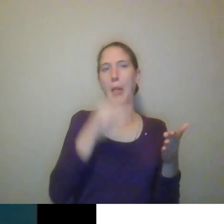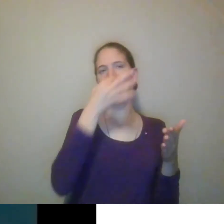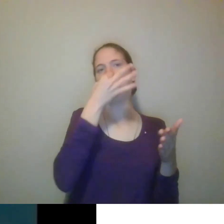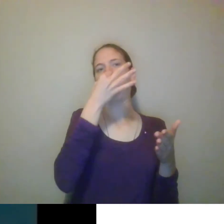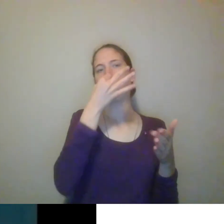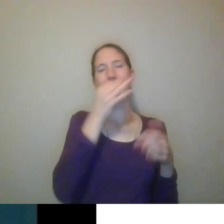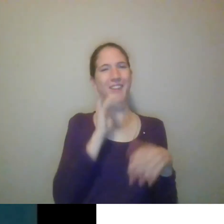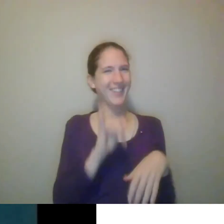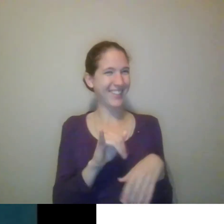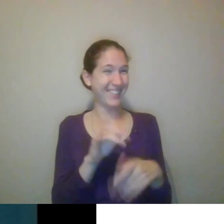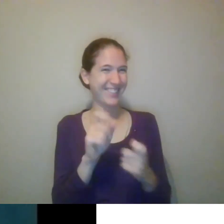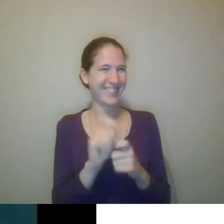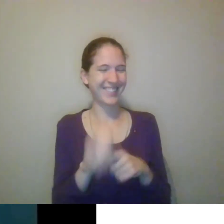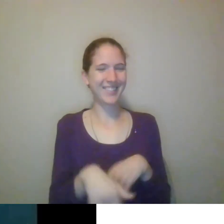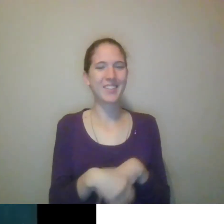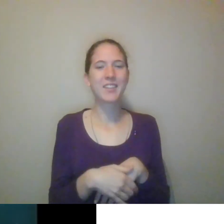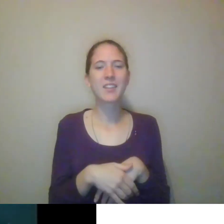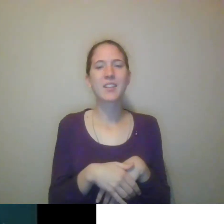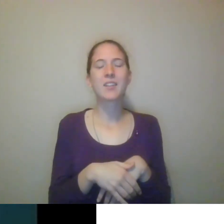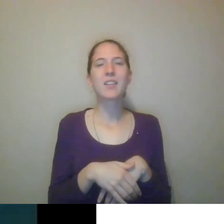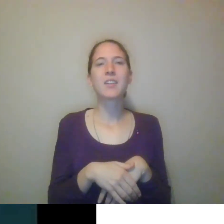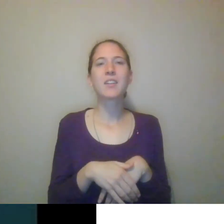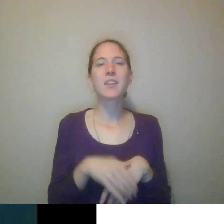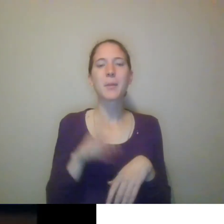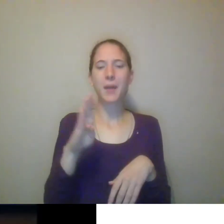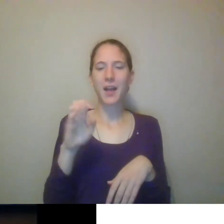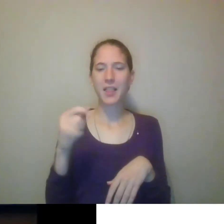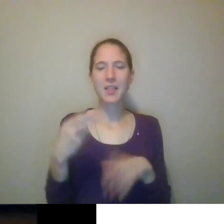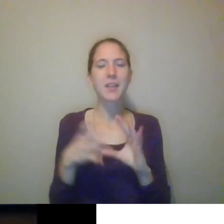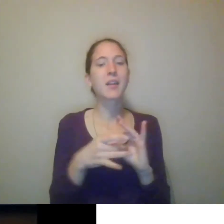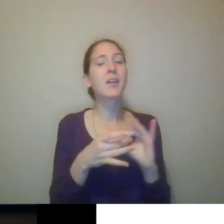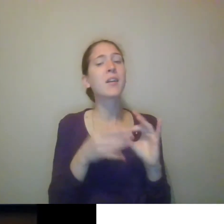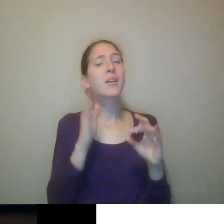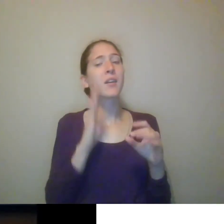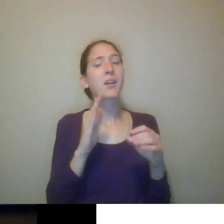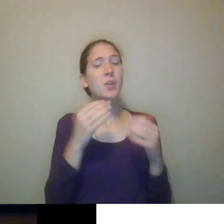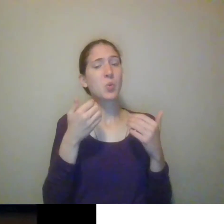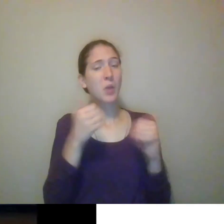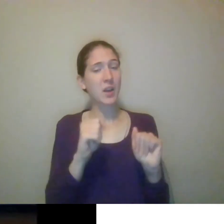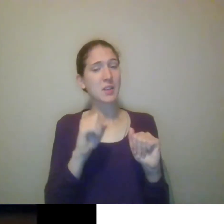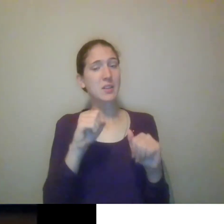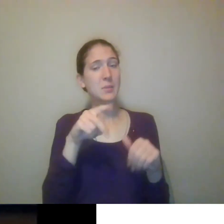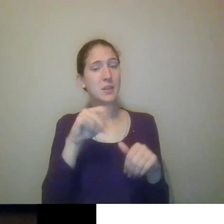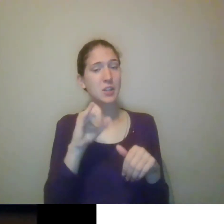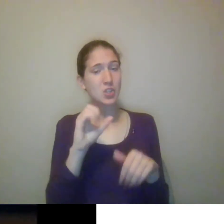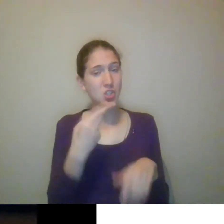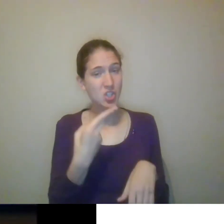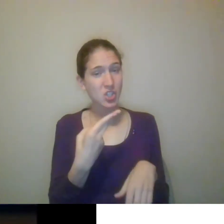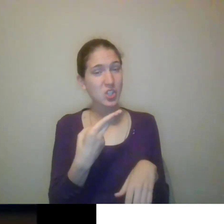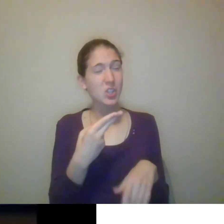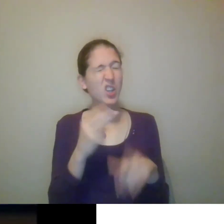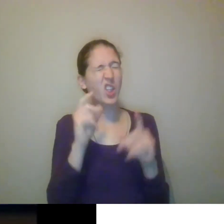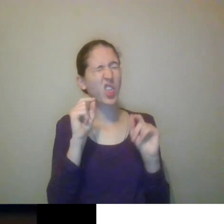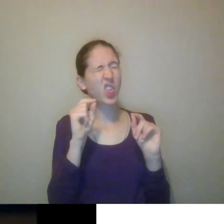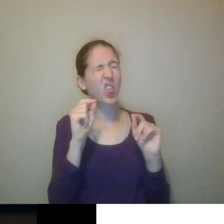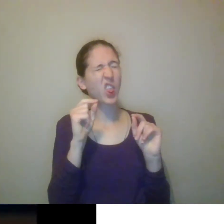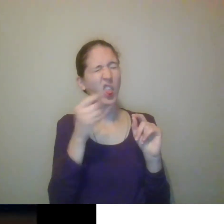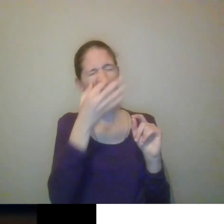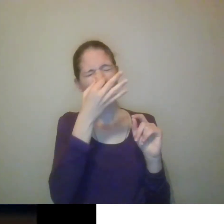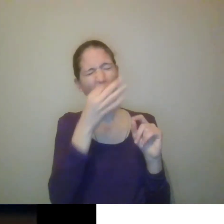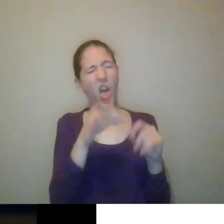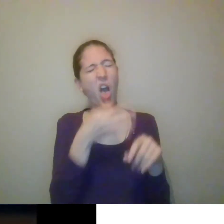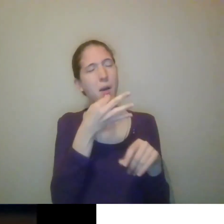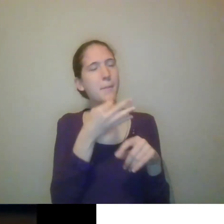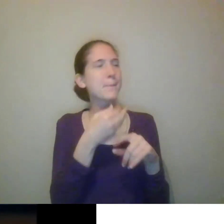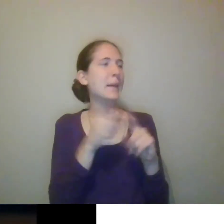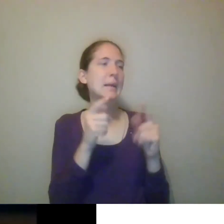right, Beth. I do that with spinach ones. Yes. So I can still taste it. Now, see, some foods, okay, now there's a